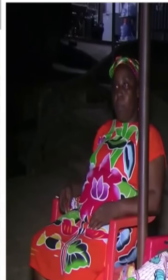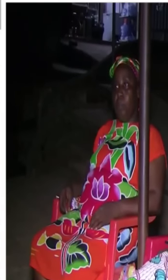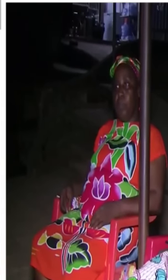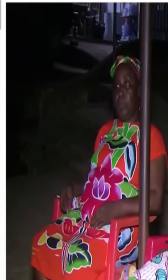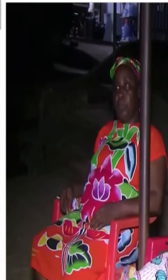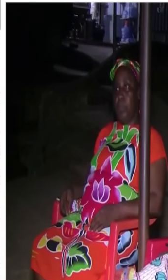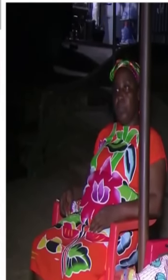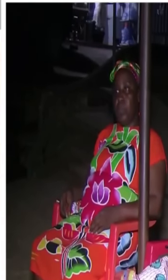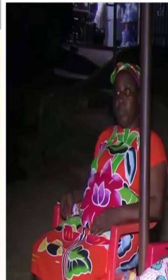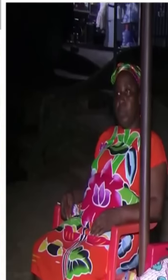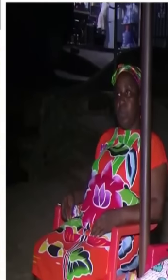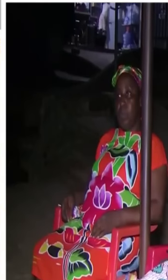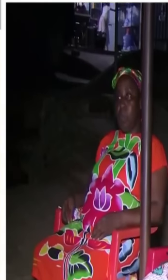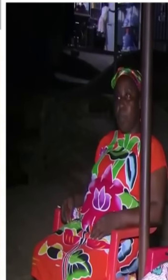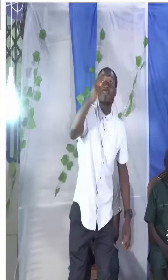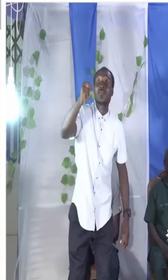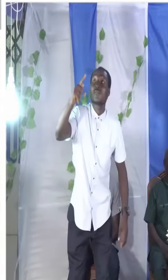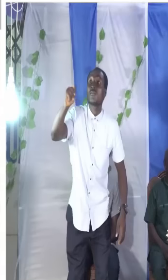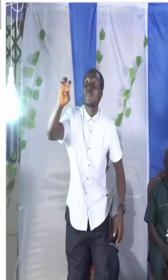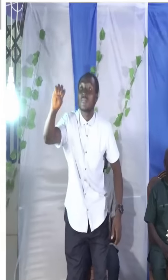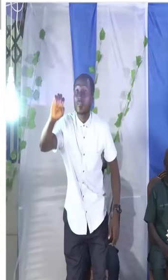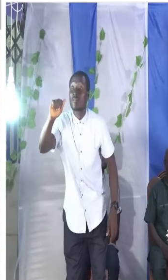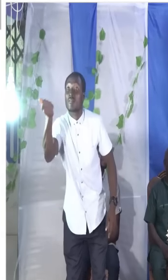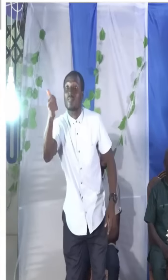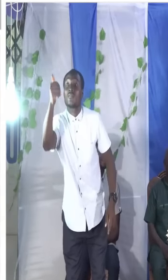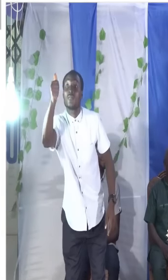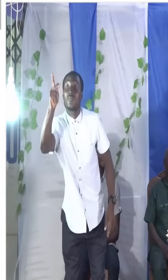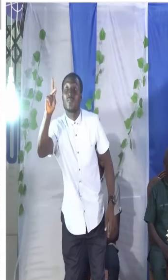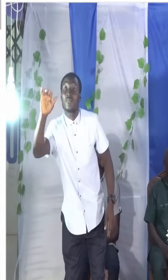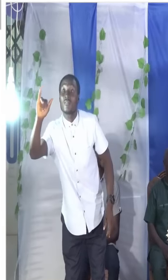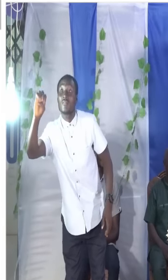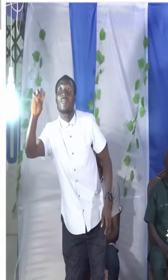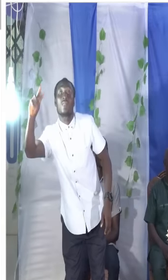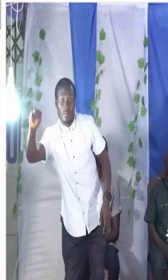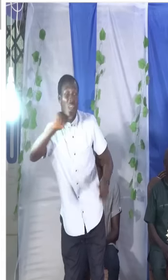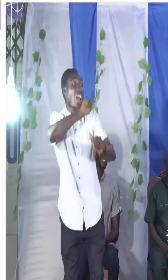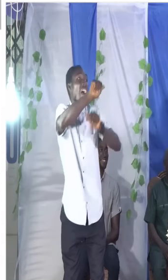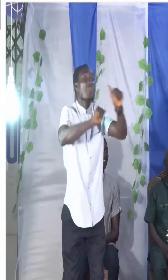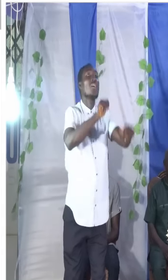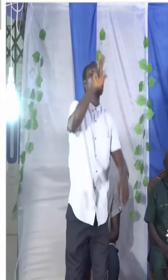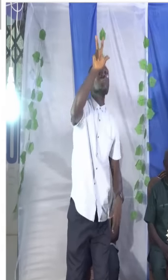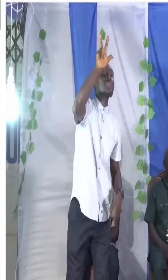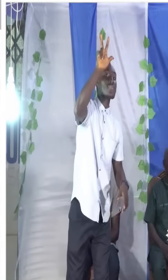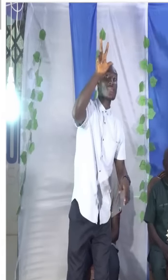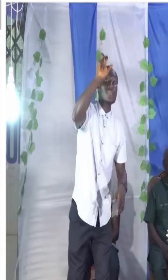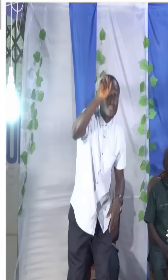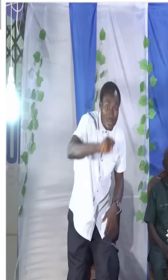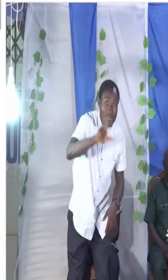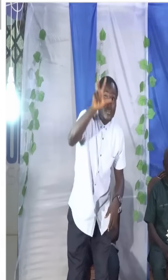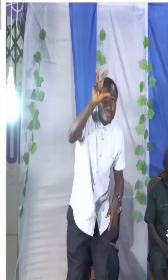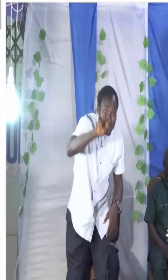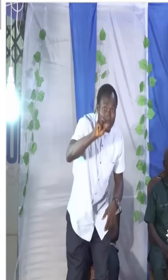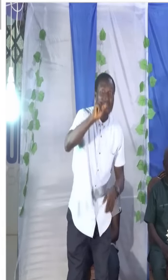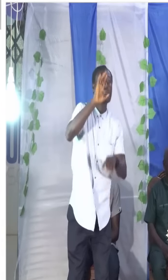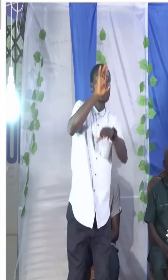church of christ yɛwɔ asante akyem nyinaa ɔmo kɔ bɛsɛ 30 yɛsɛbo obiaa ɛma nnuane no